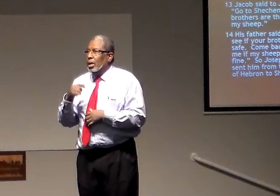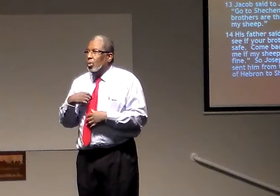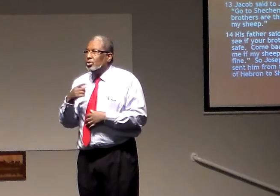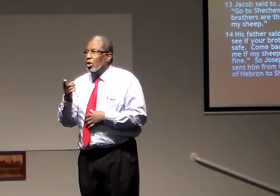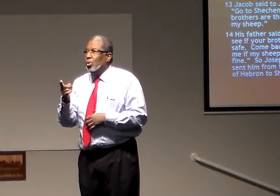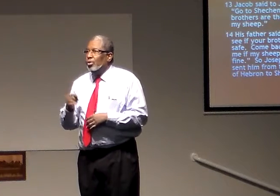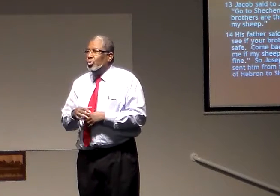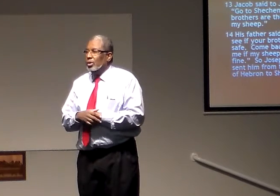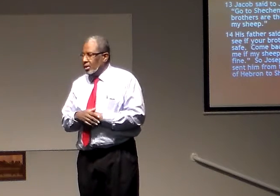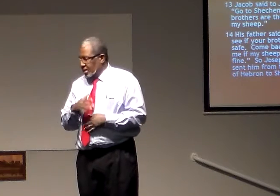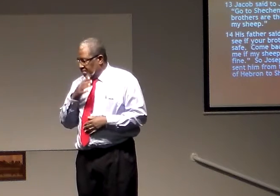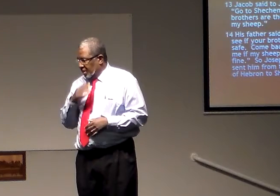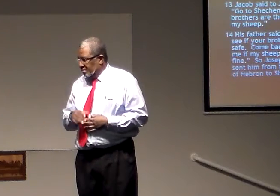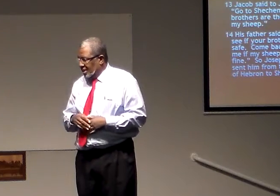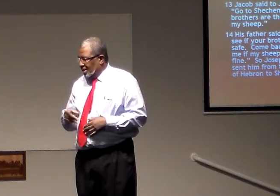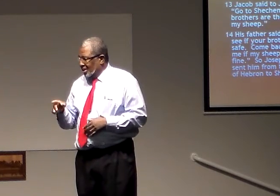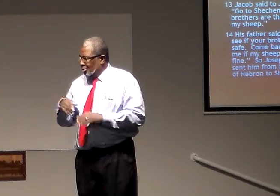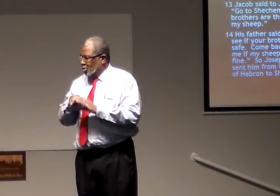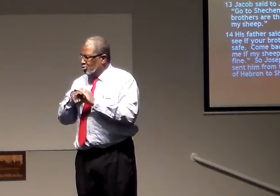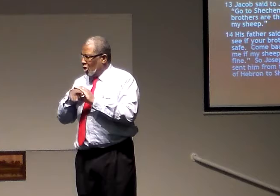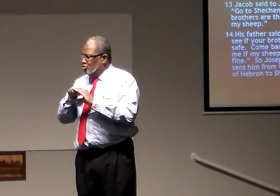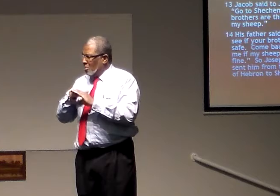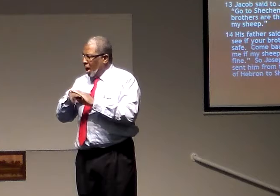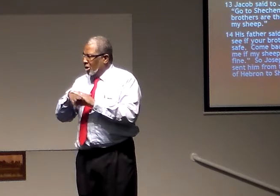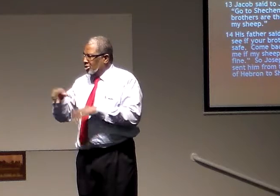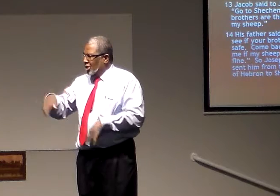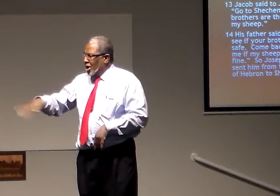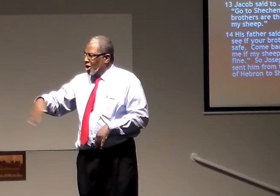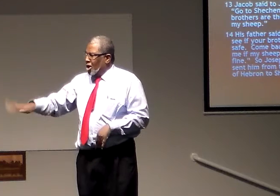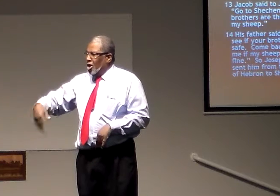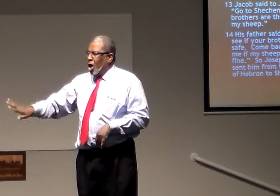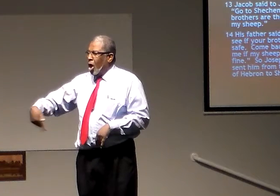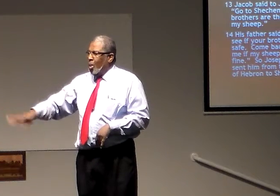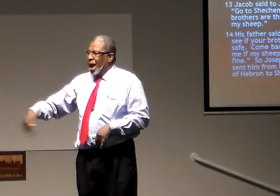I want to talk with you. I want to talk with you. Mama said, you talk too much. Go away.